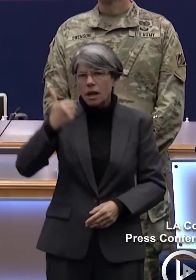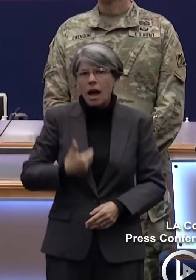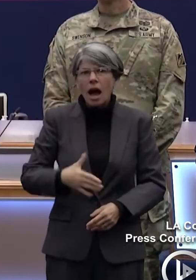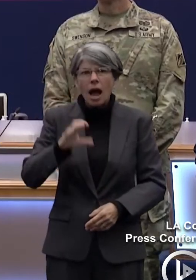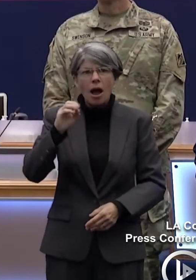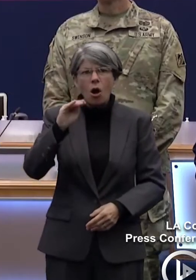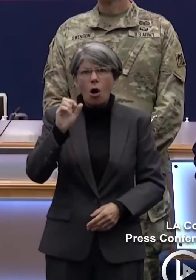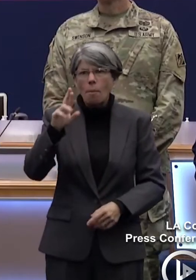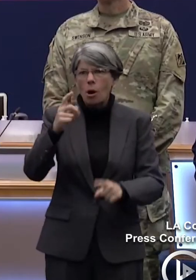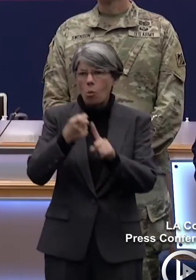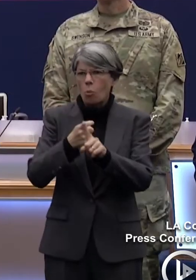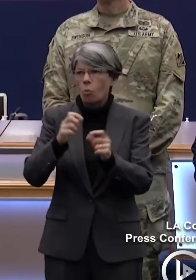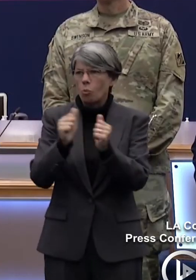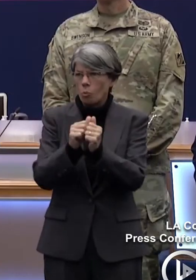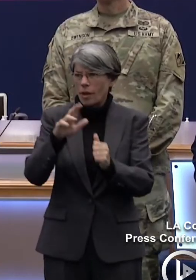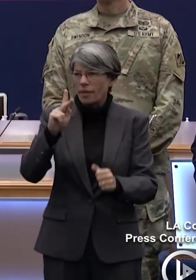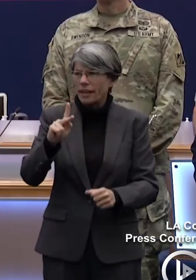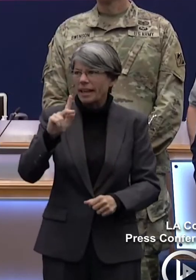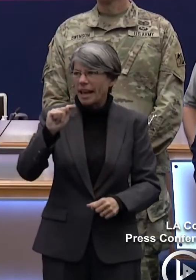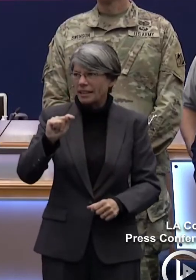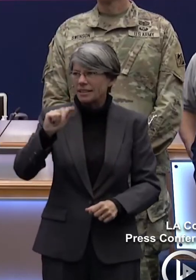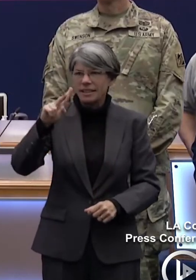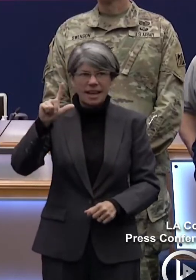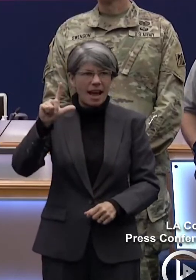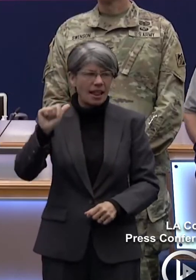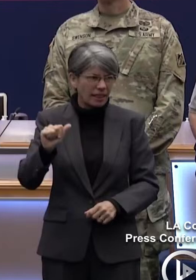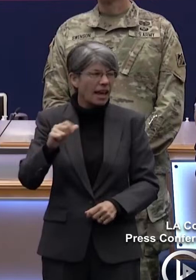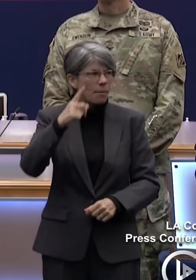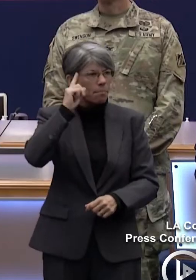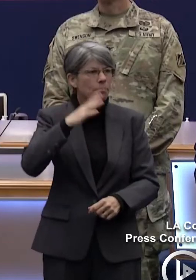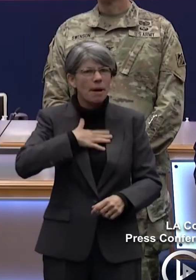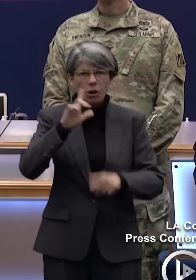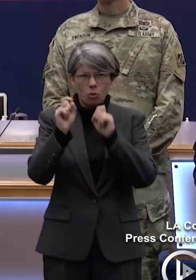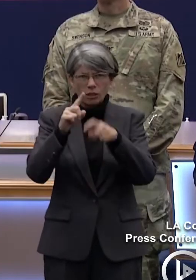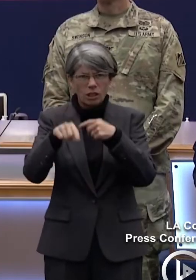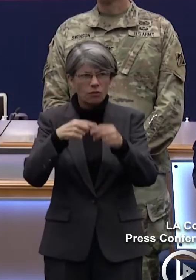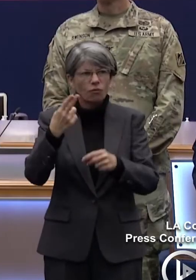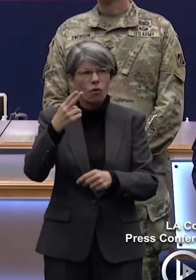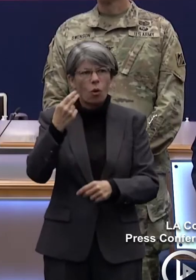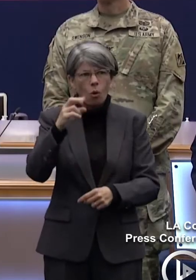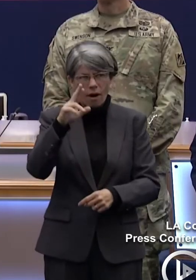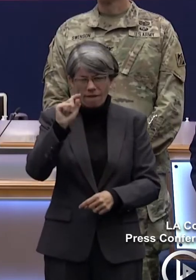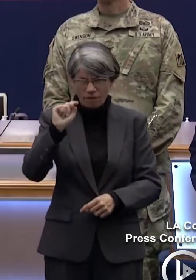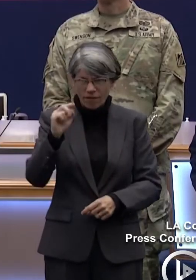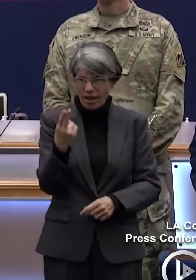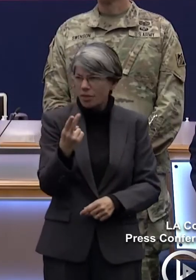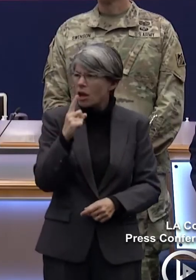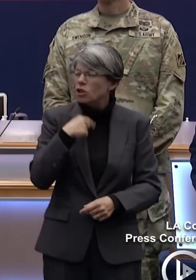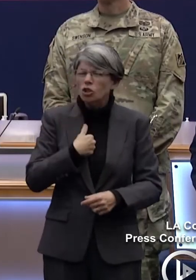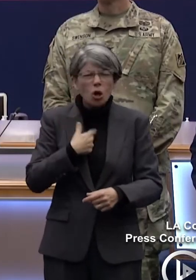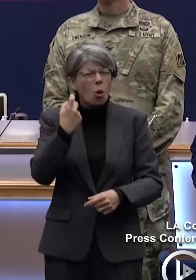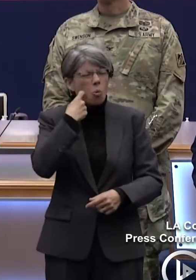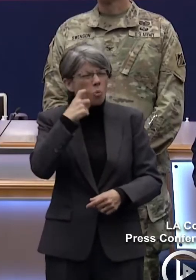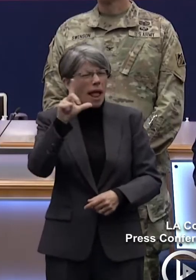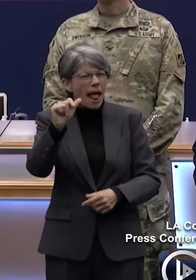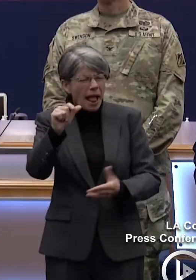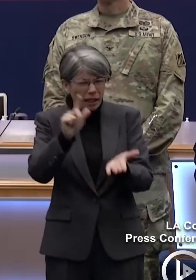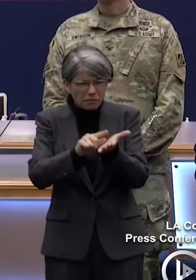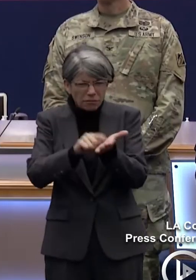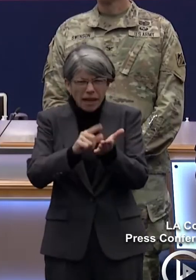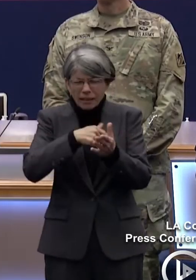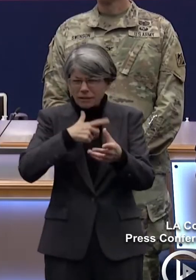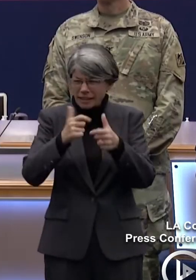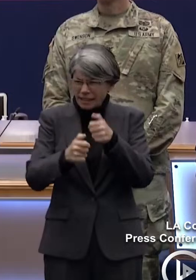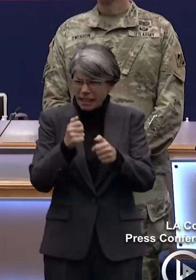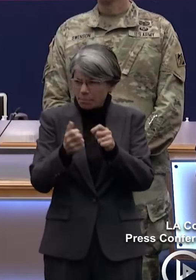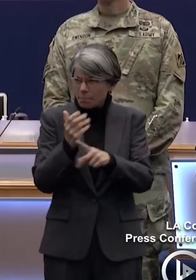Omar Lewis with KTLA 5 News. My question is for Supervisor Horvath. This morning, the LA Times released an article revealing text messages